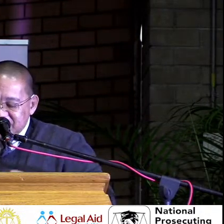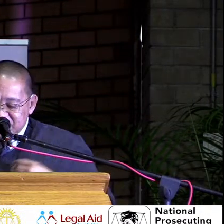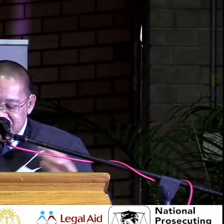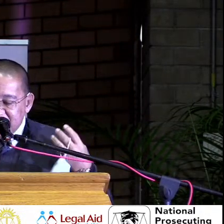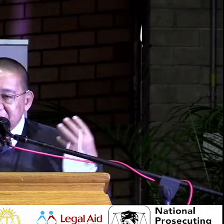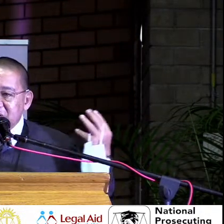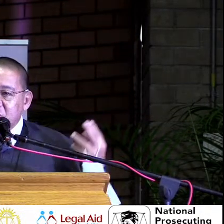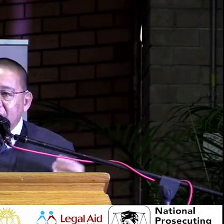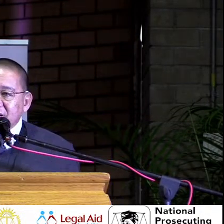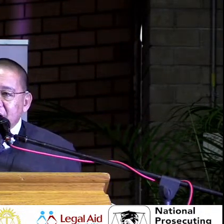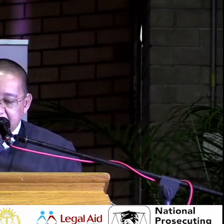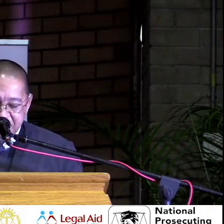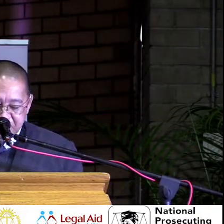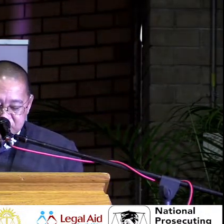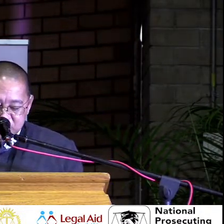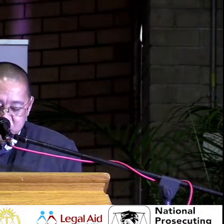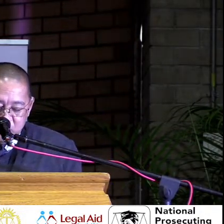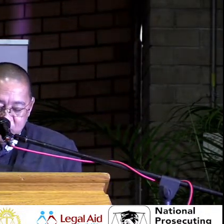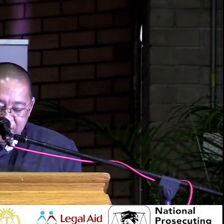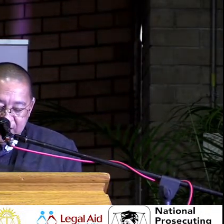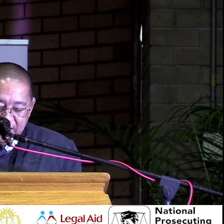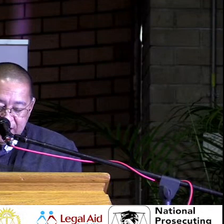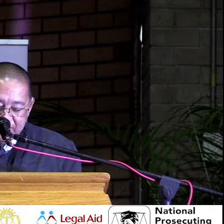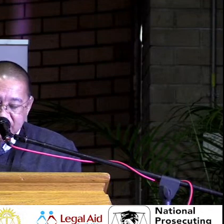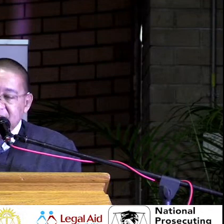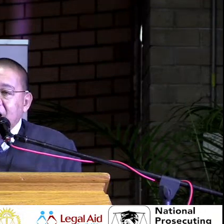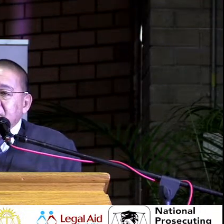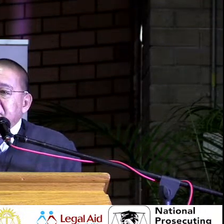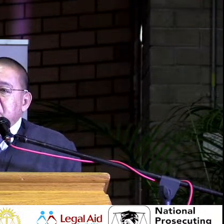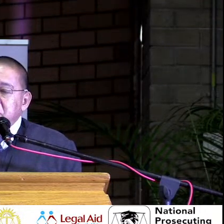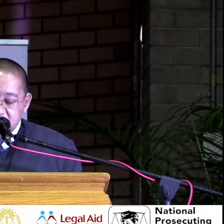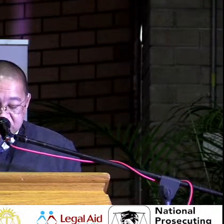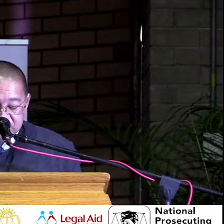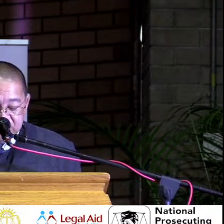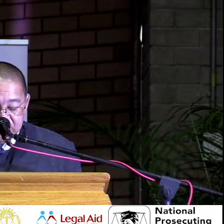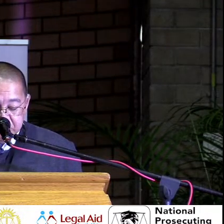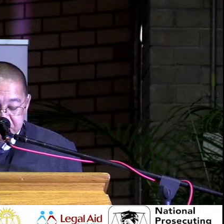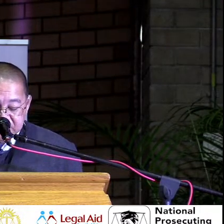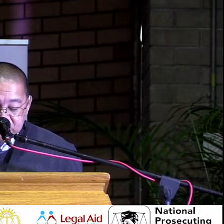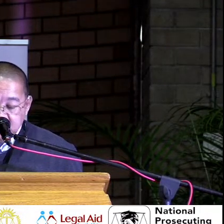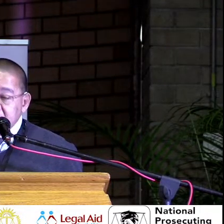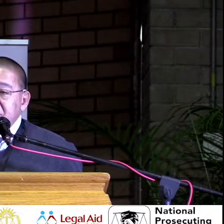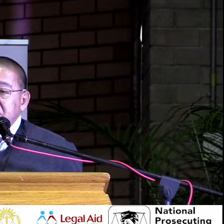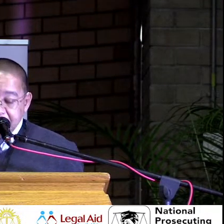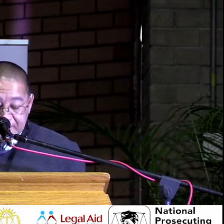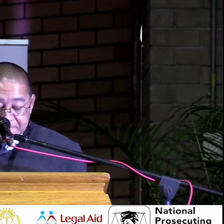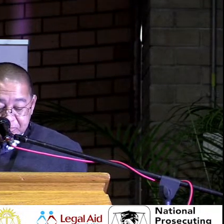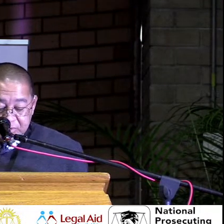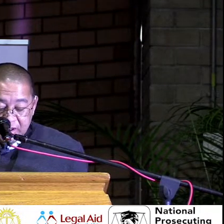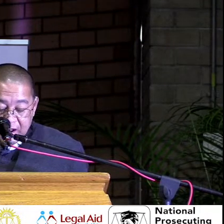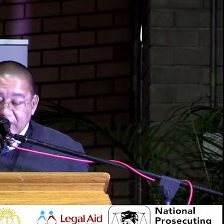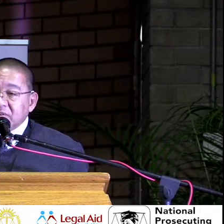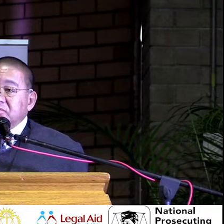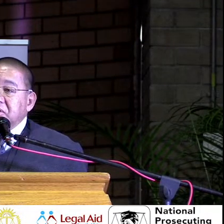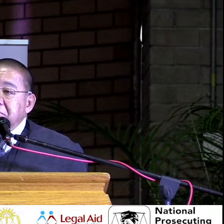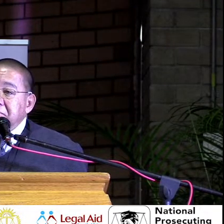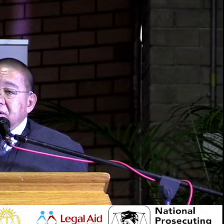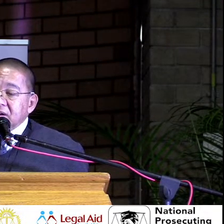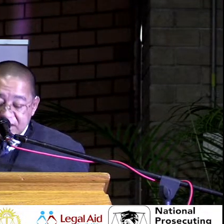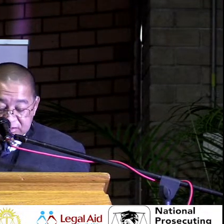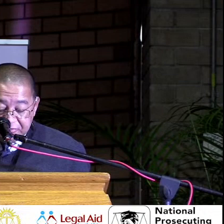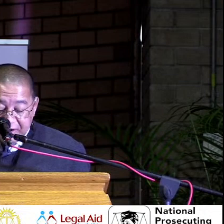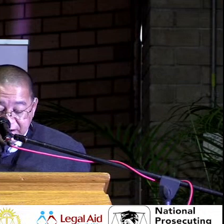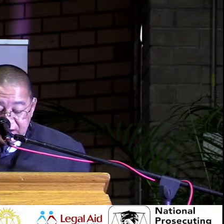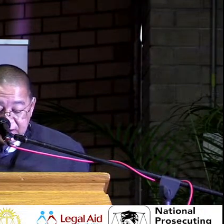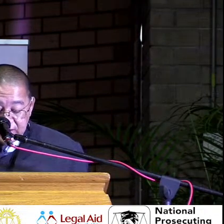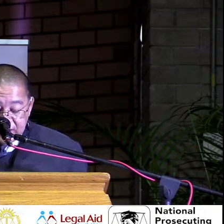Ladies and gentlemen, welcome to the Delft community Imbizo. And the theme